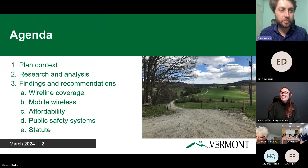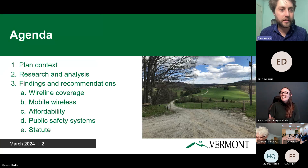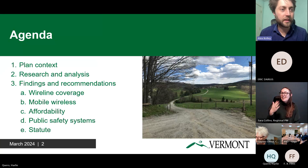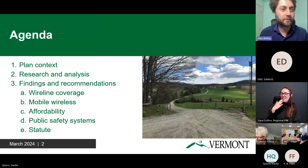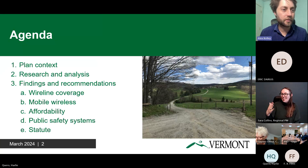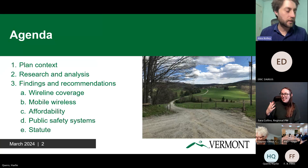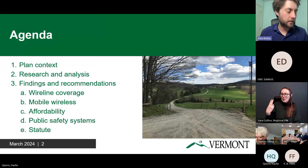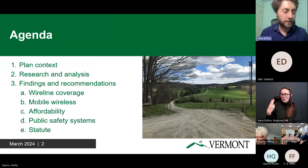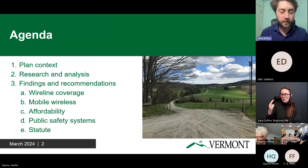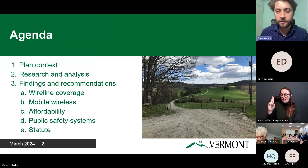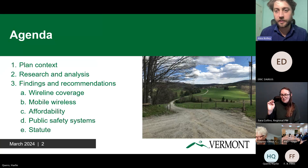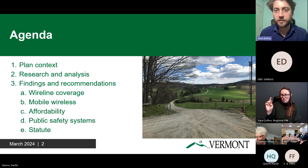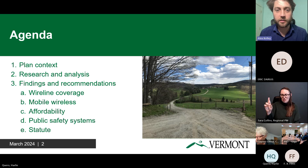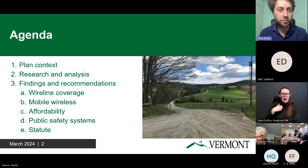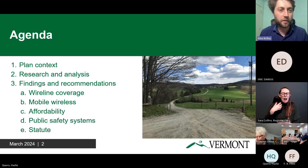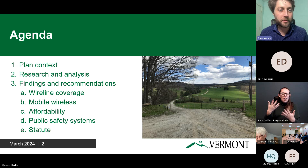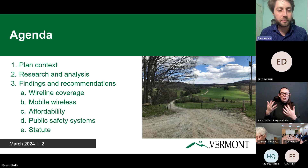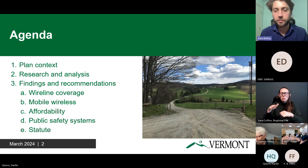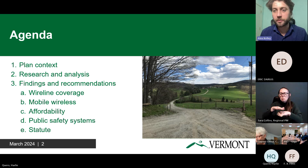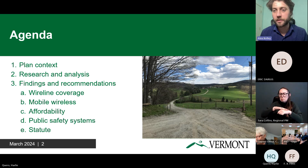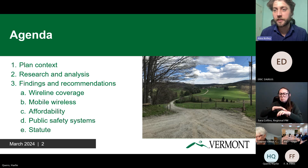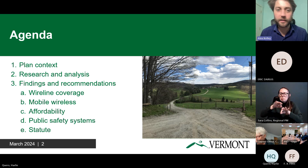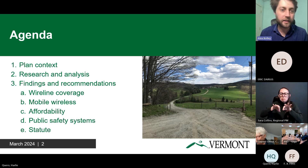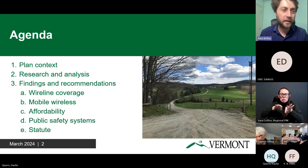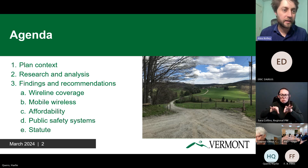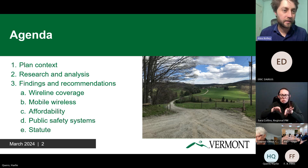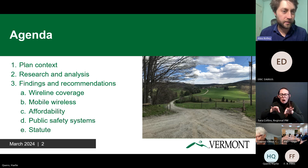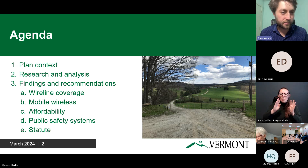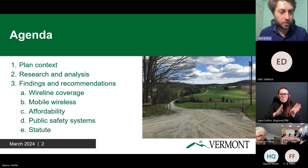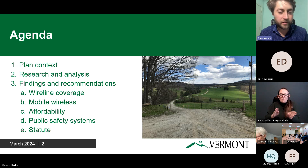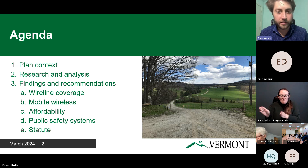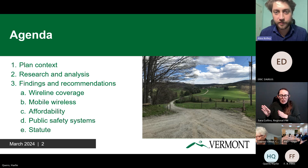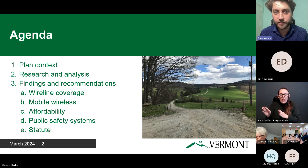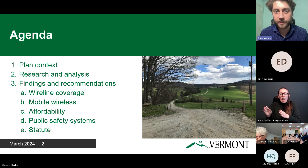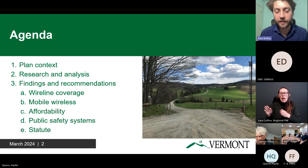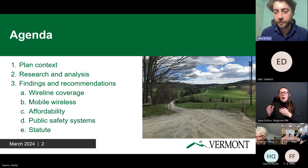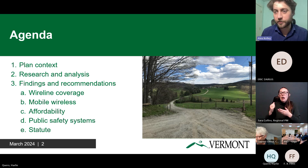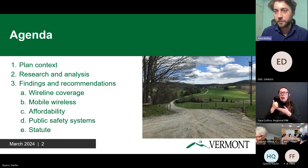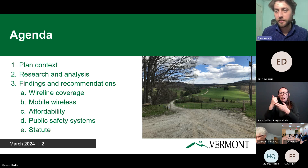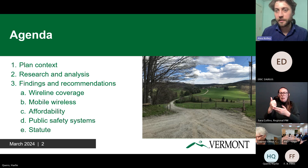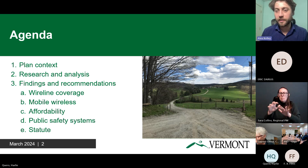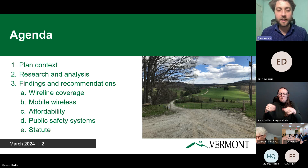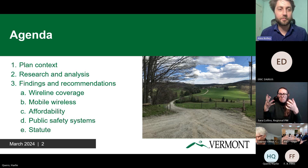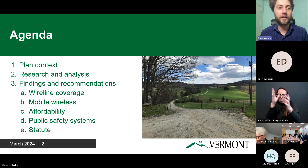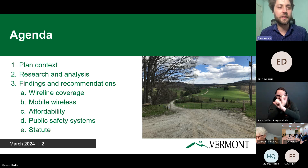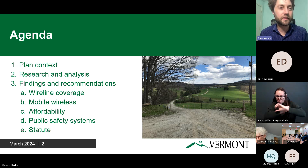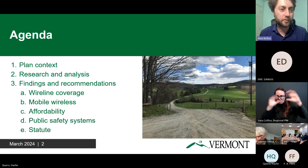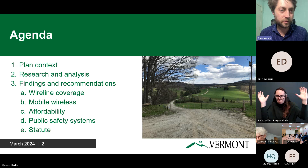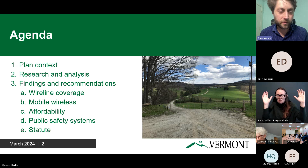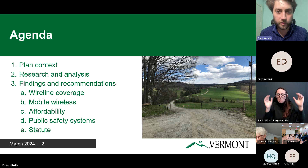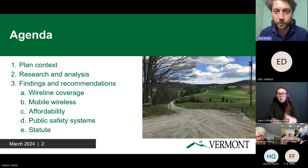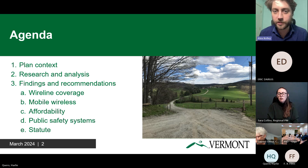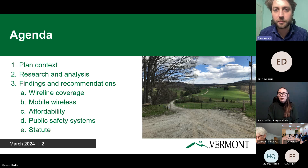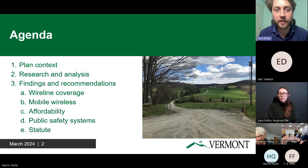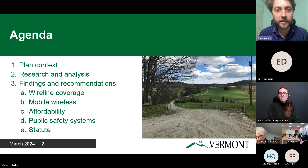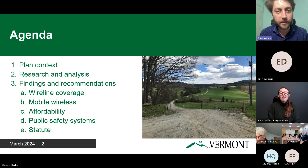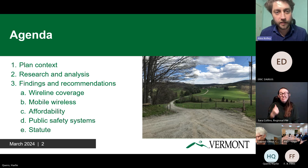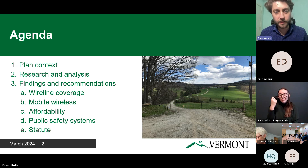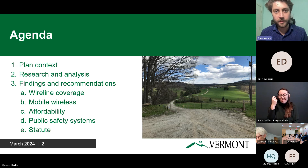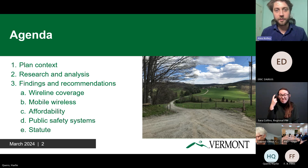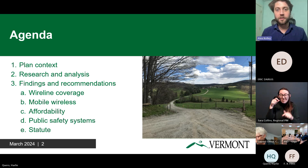highlights of the plan for context and to prompt people's thinking. This presentation is not going to be a comprehensive overview of